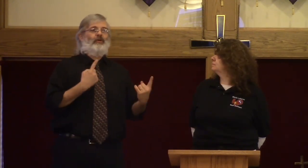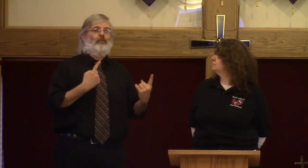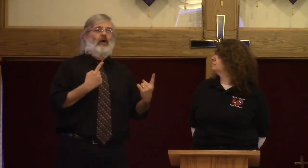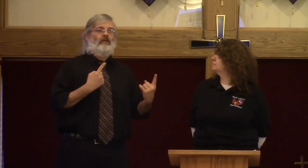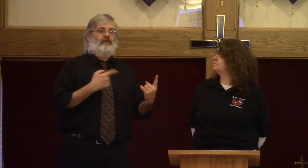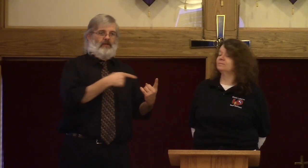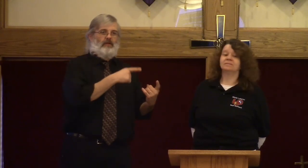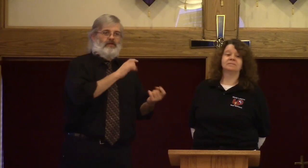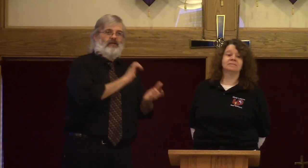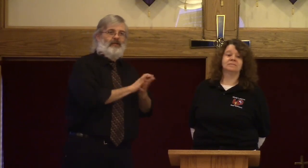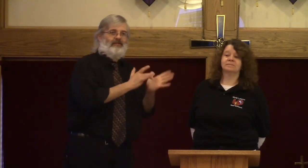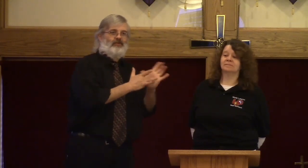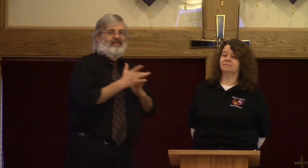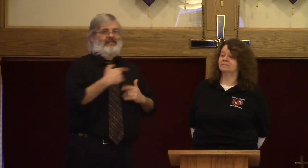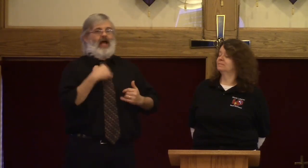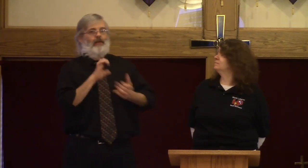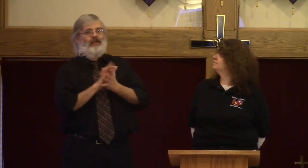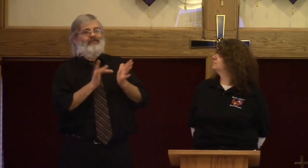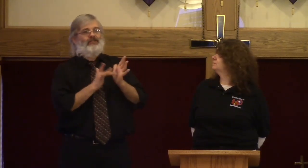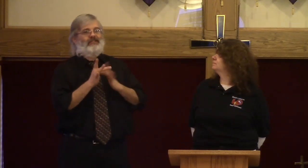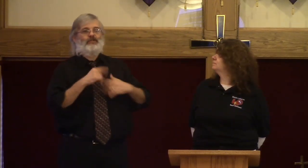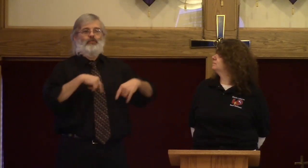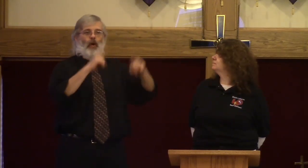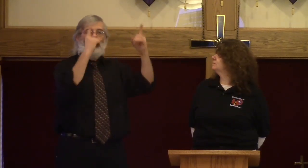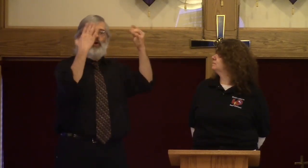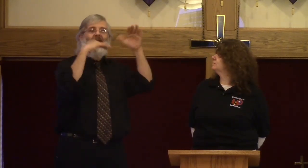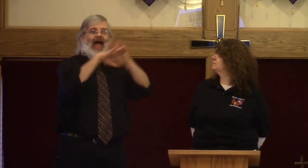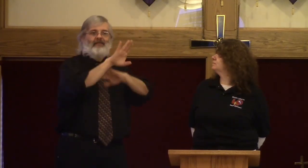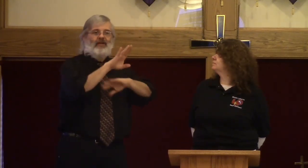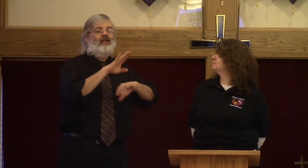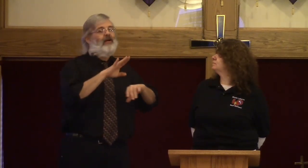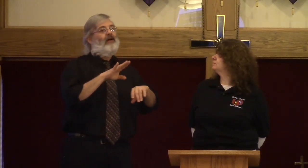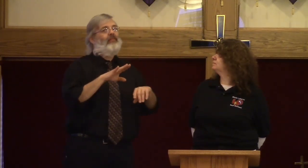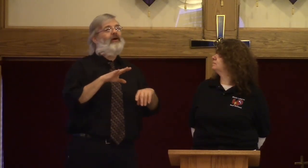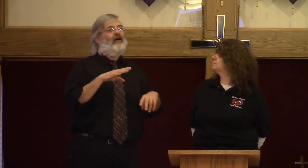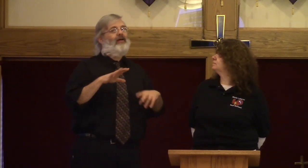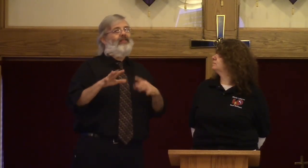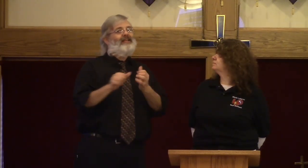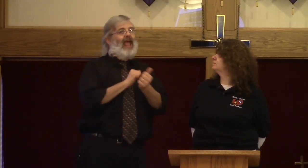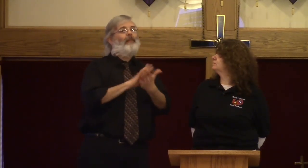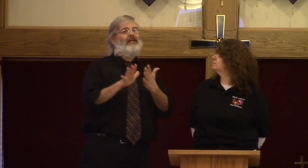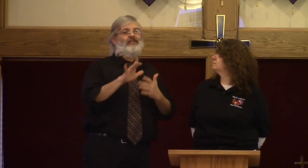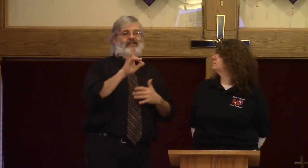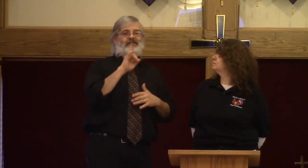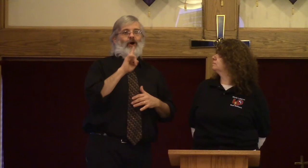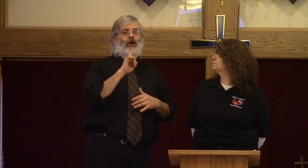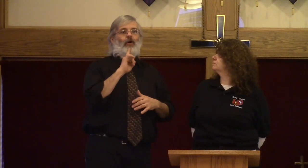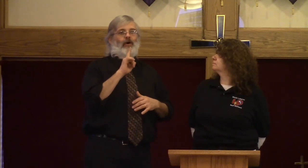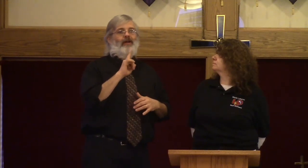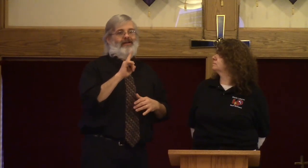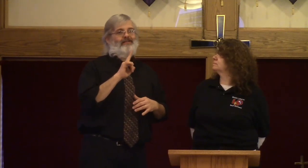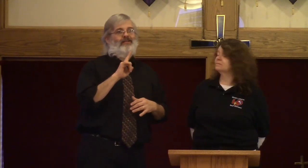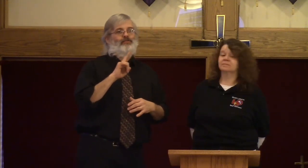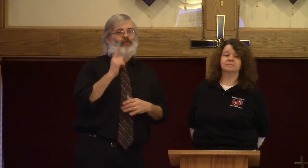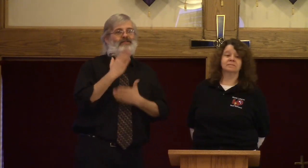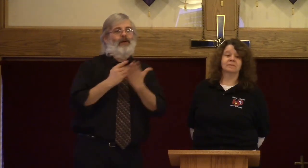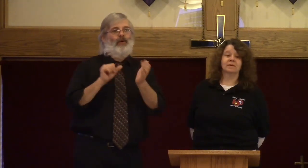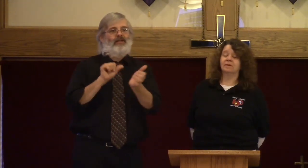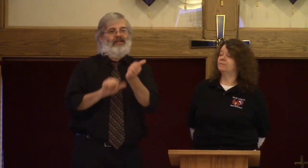one? She believes in Jesus, I believe in Jesus, we both go to heaven. The damage is when someone